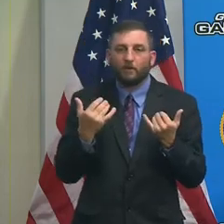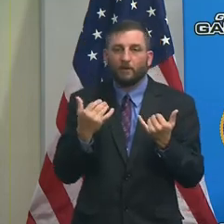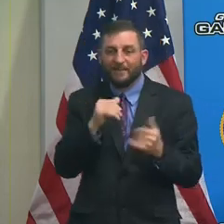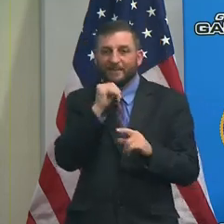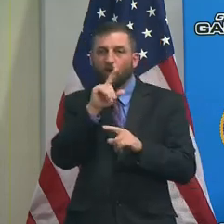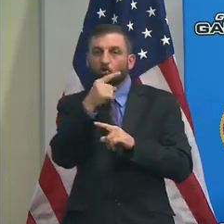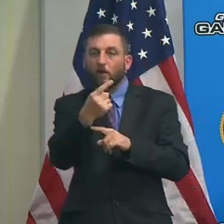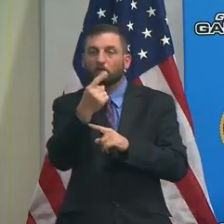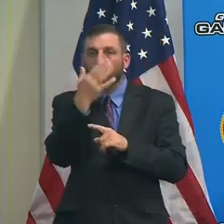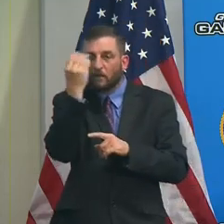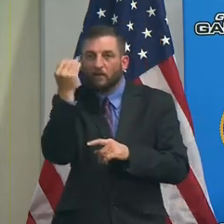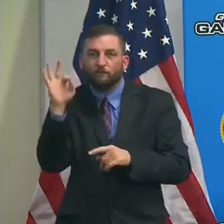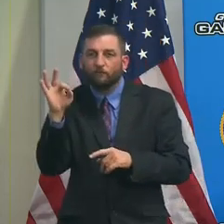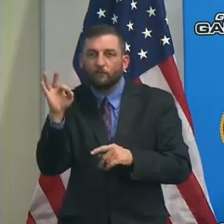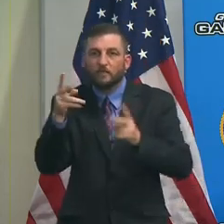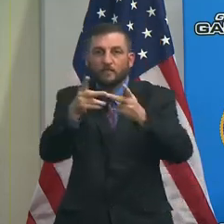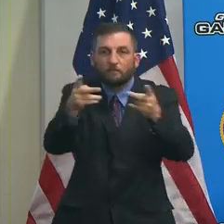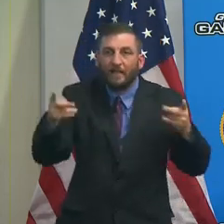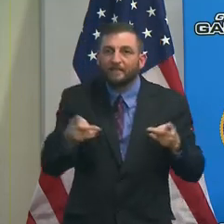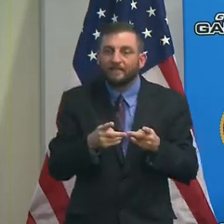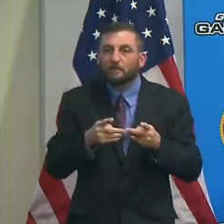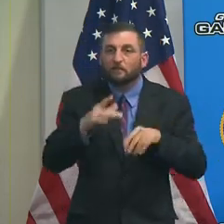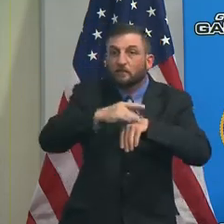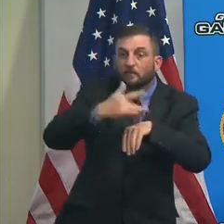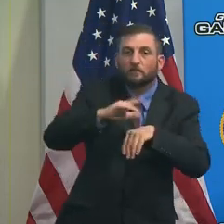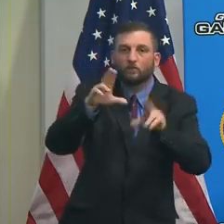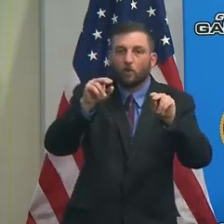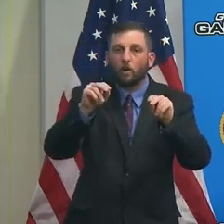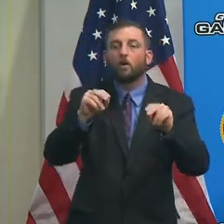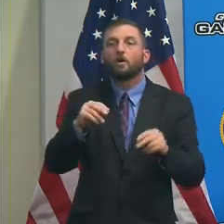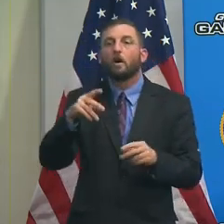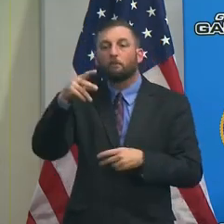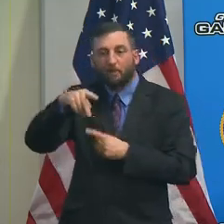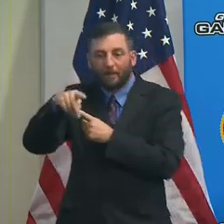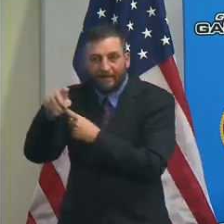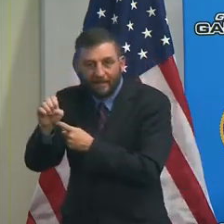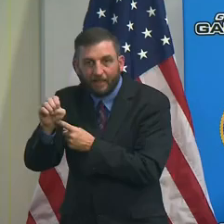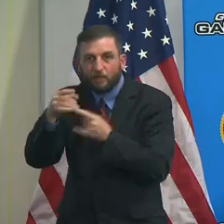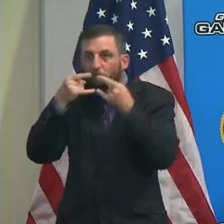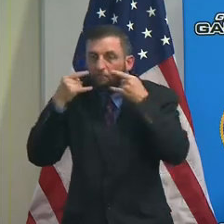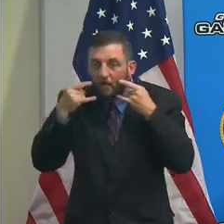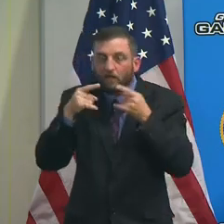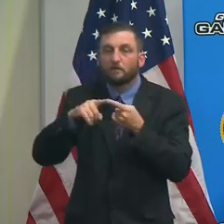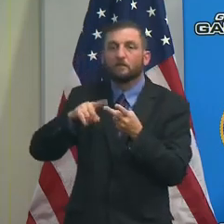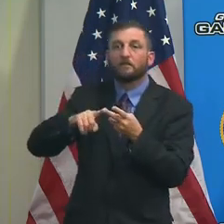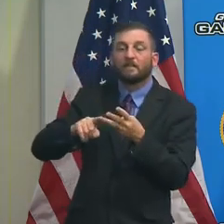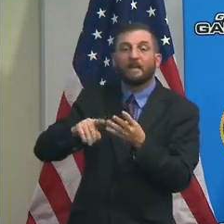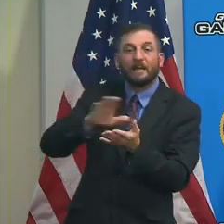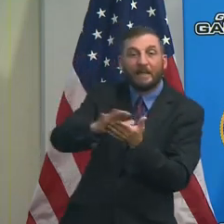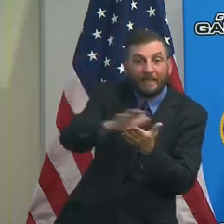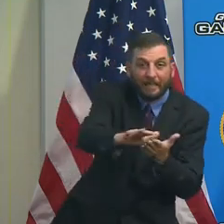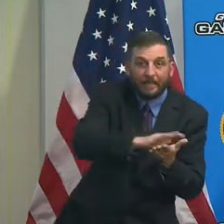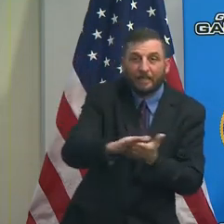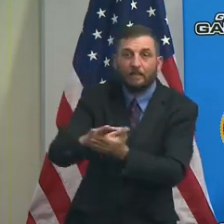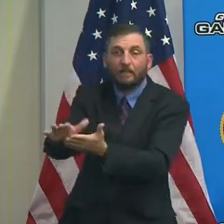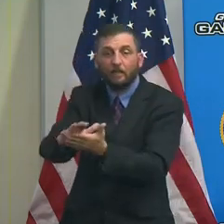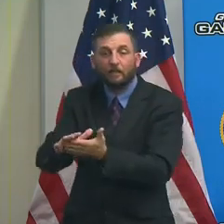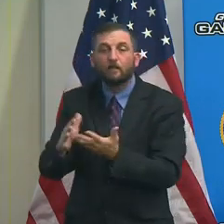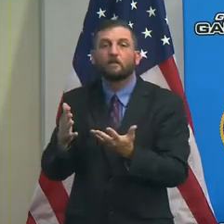the spacing that we're looking for, but it's all of the PPE, the sanitizing of the area and so